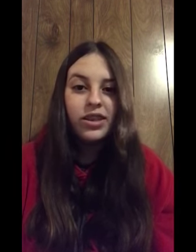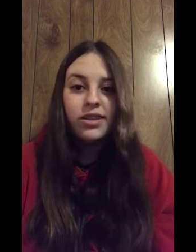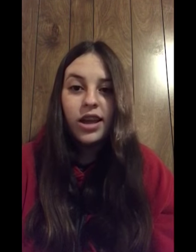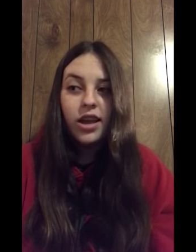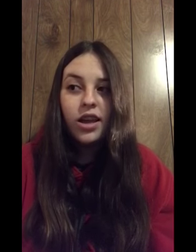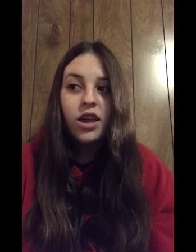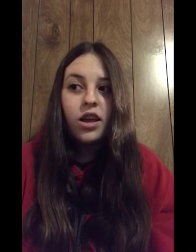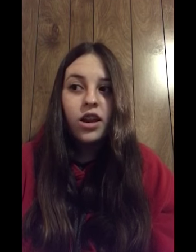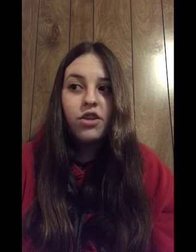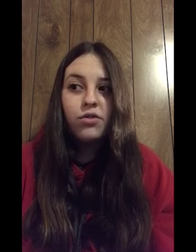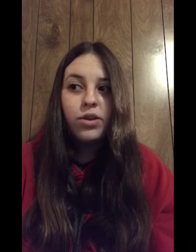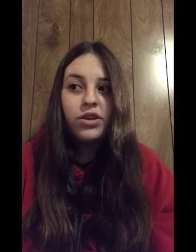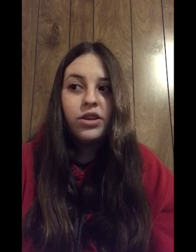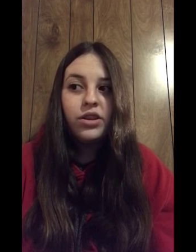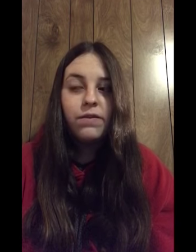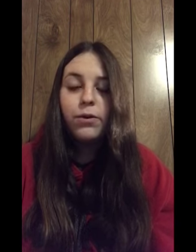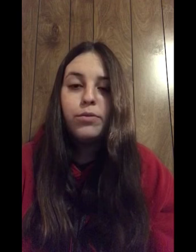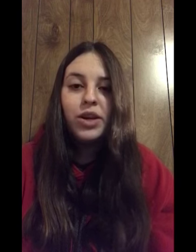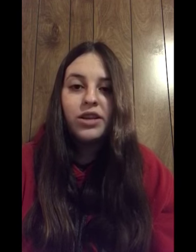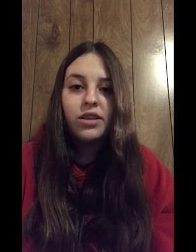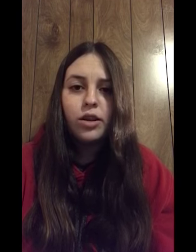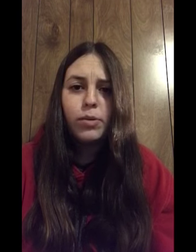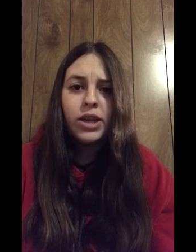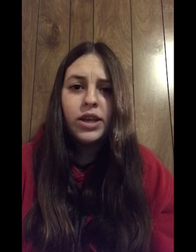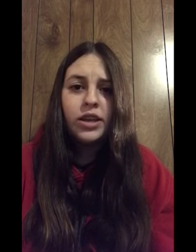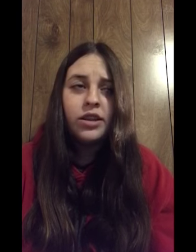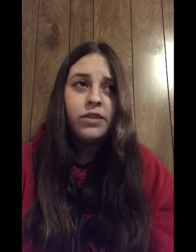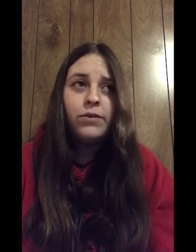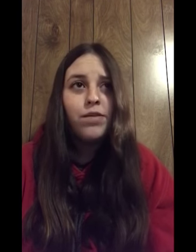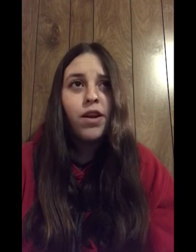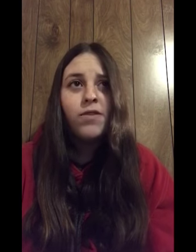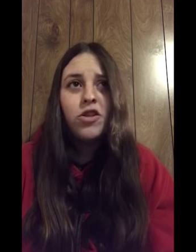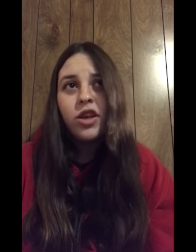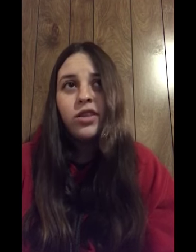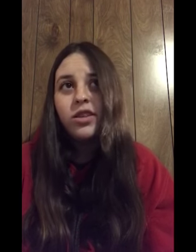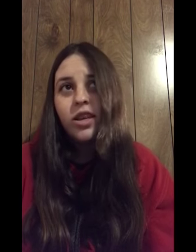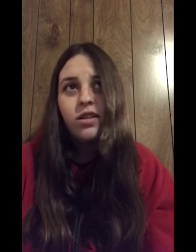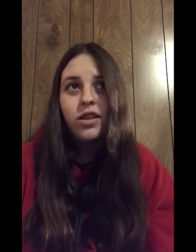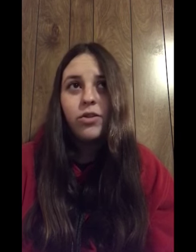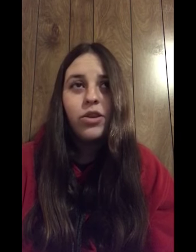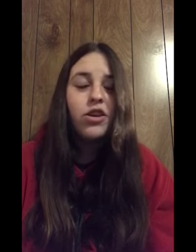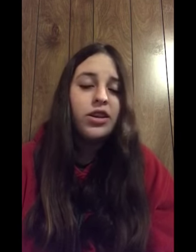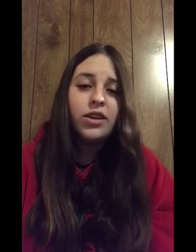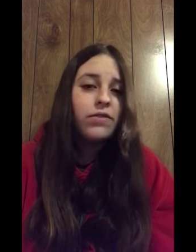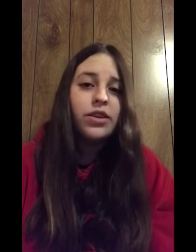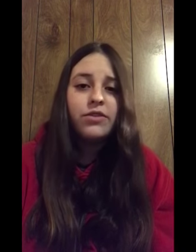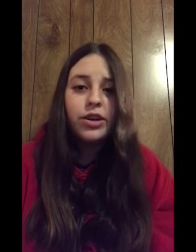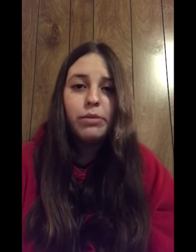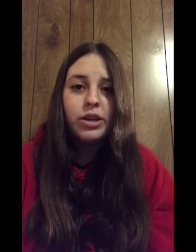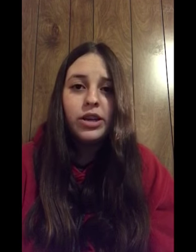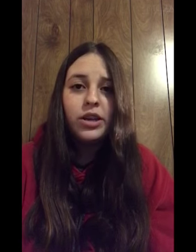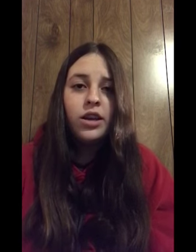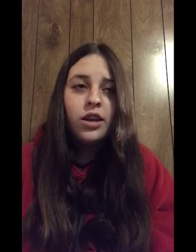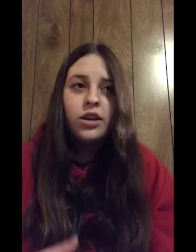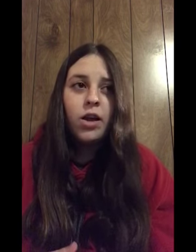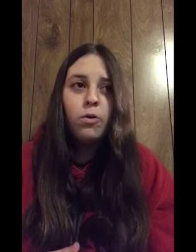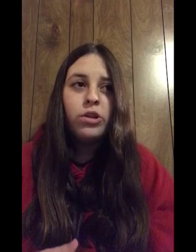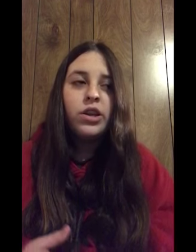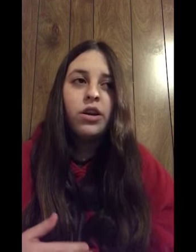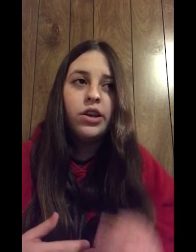this day. I just wanted to inform you guys a little bit. And if you ever have the chance to take sign language, I definitely recommend it. Not only are